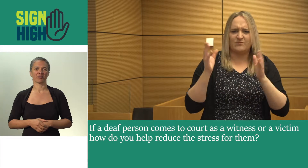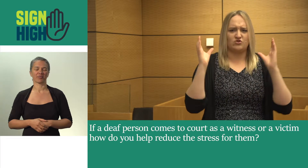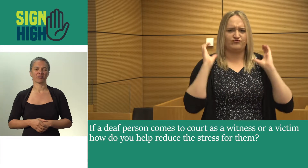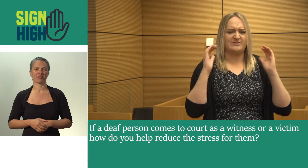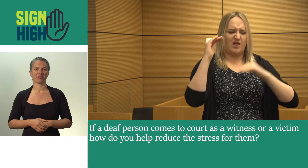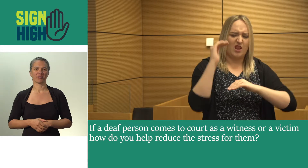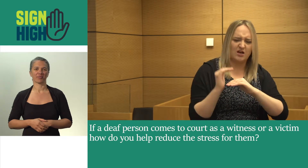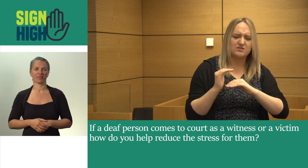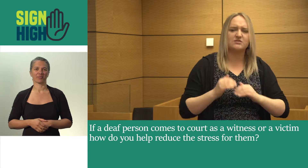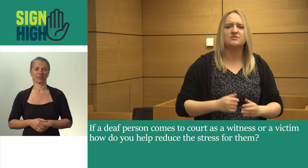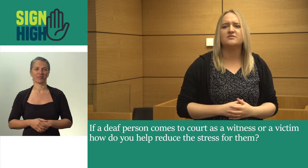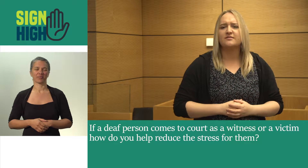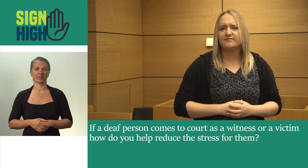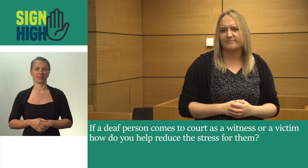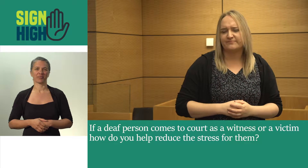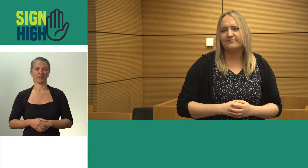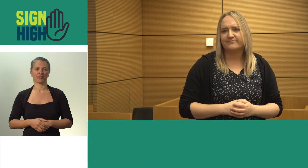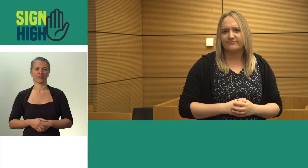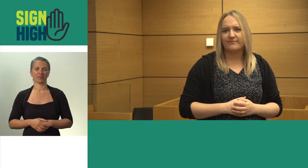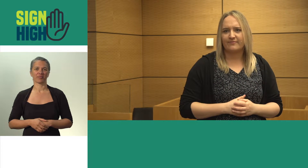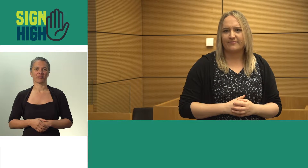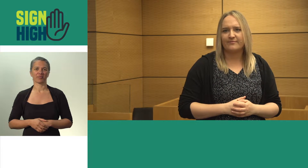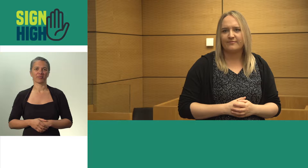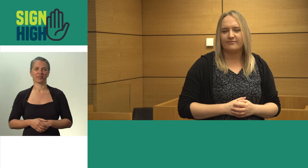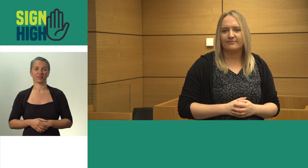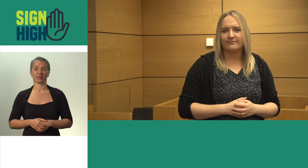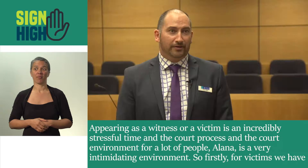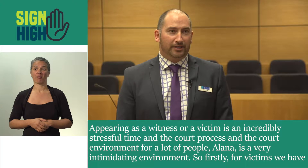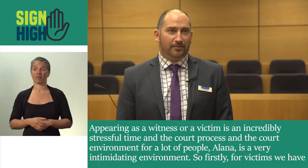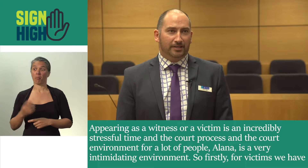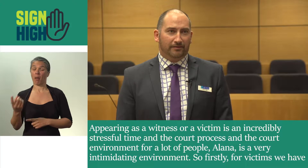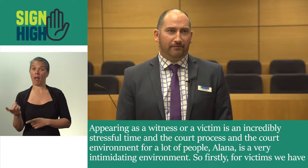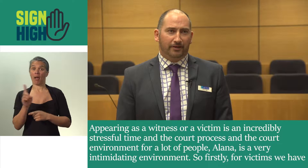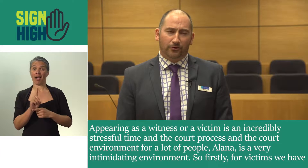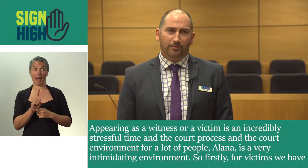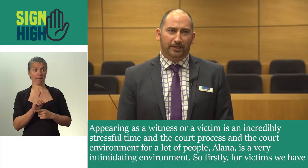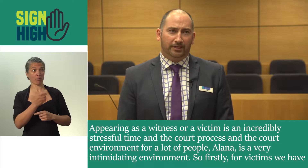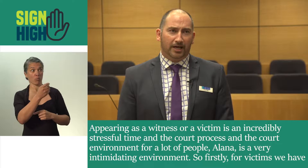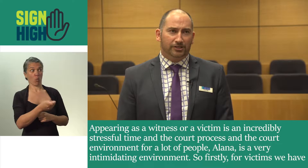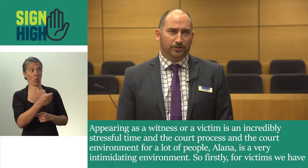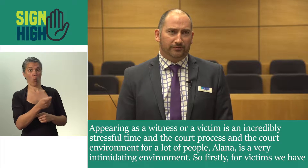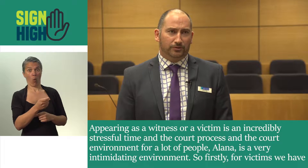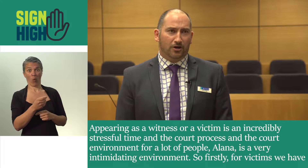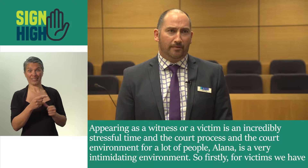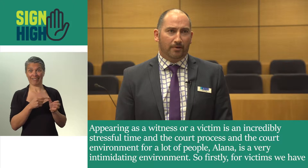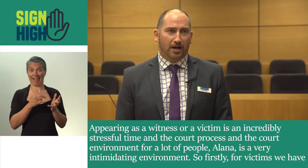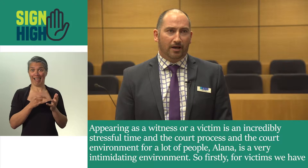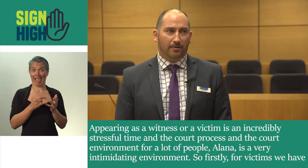how do you help reduce the stress for them? Appearing as a witness or a victim is an incredibly stressful time,